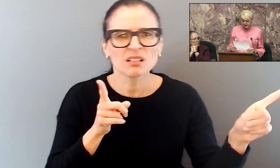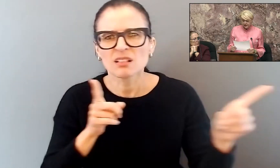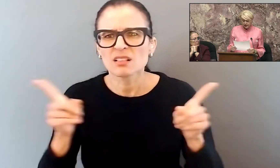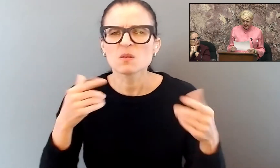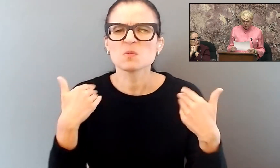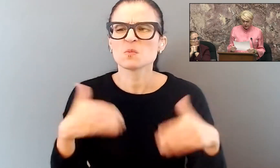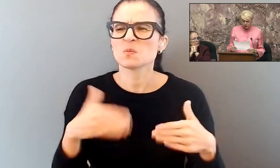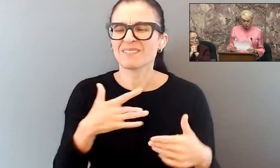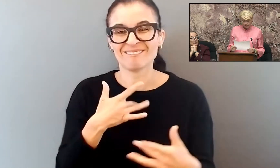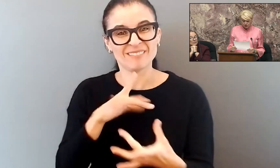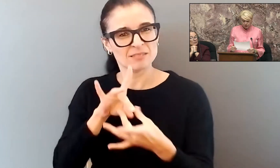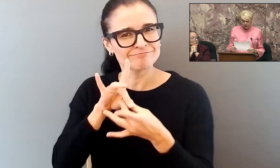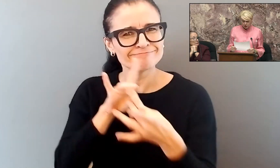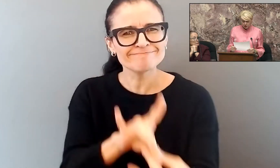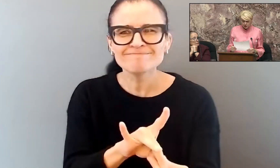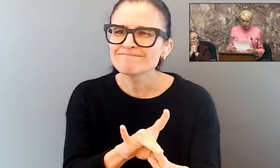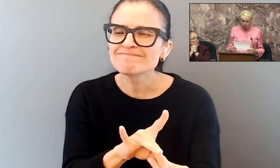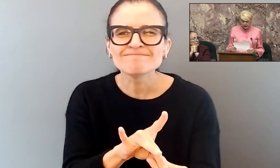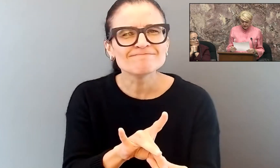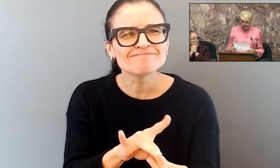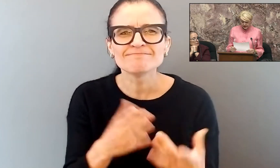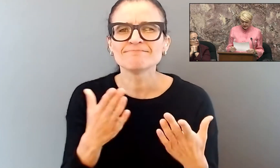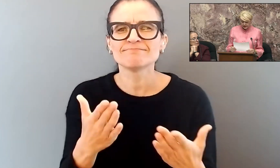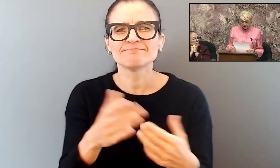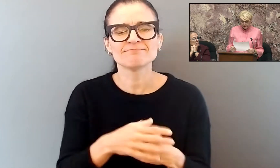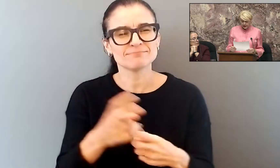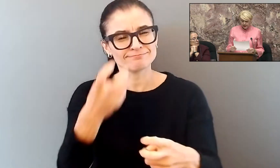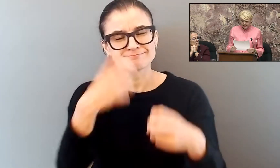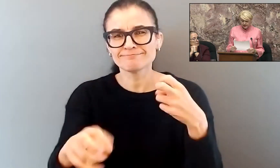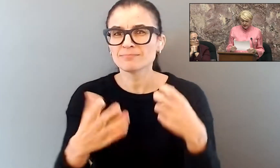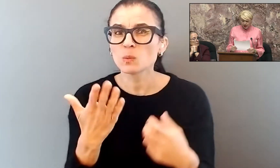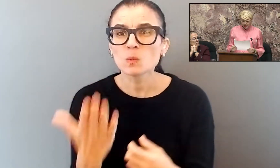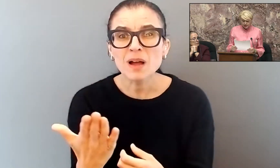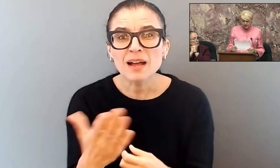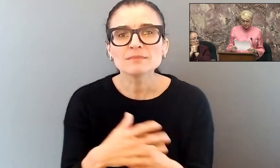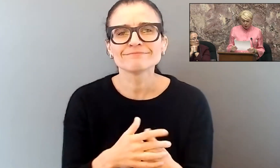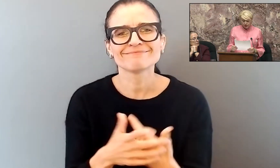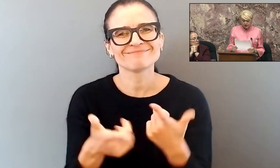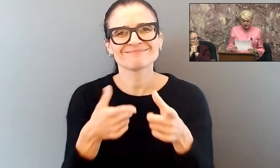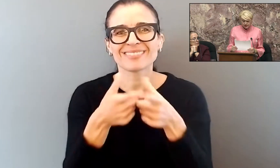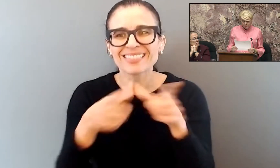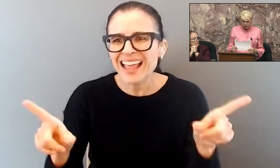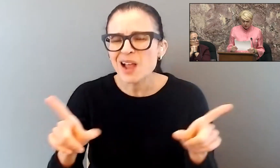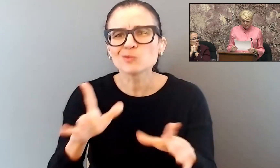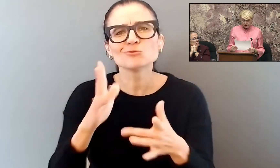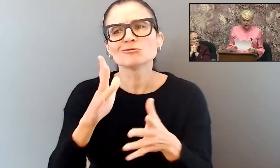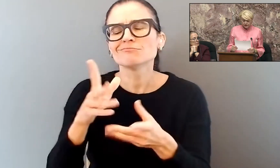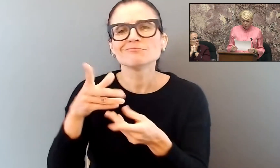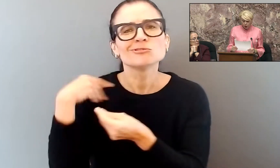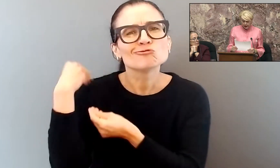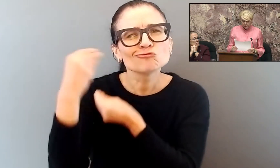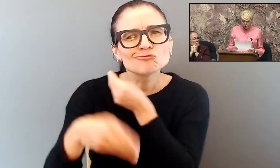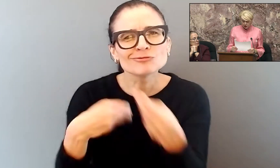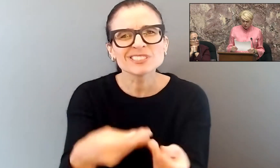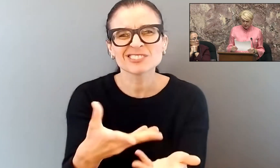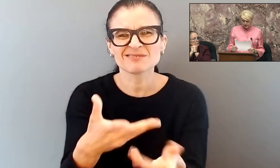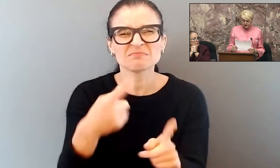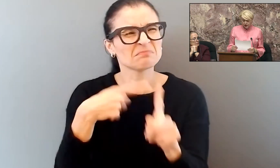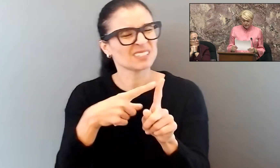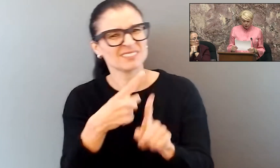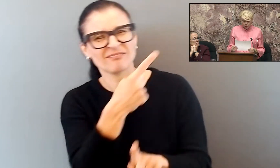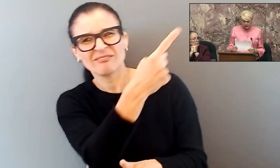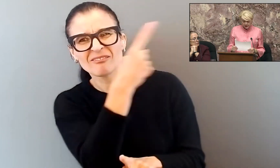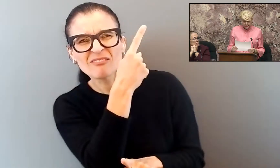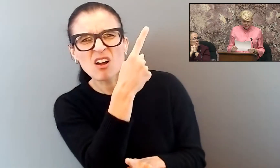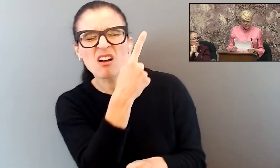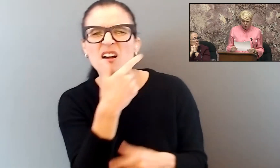part isn't the language or the traditions or even the distance. It's the unspoken assumptions, the quiet judgments,